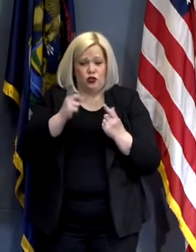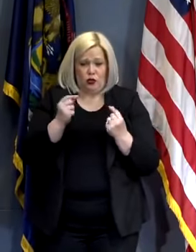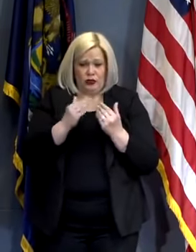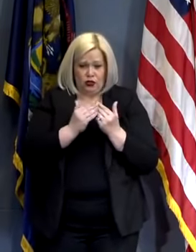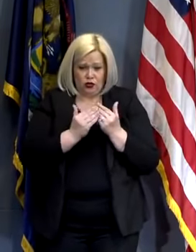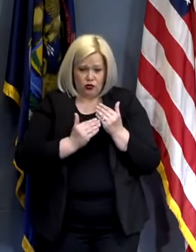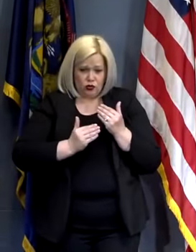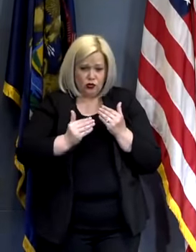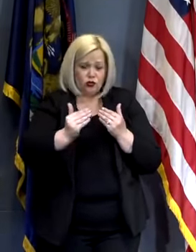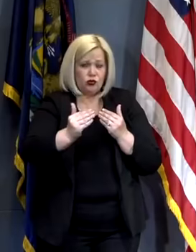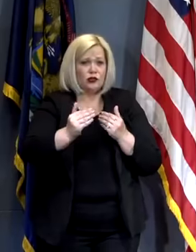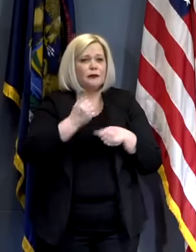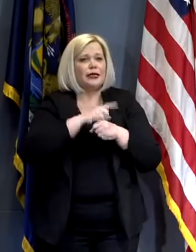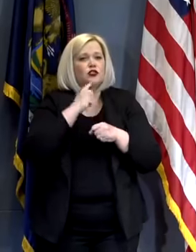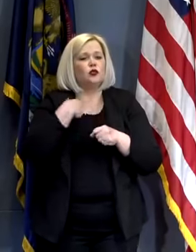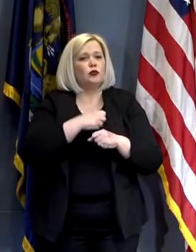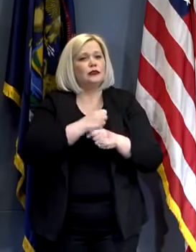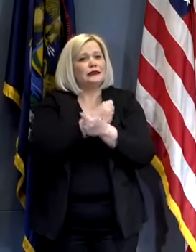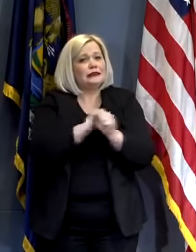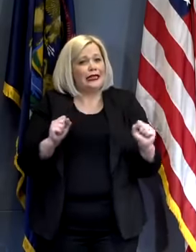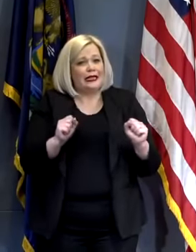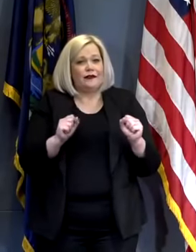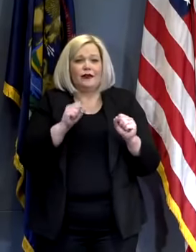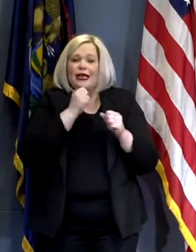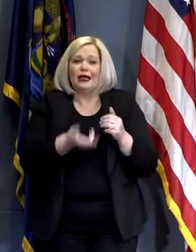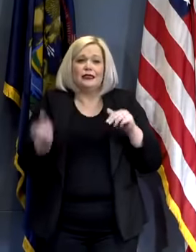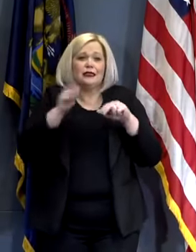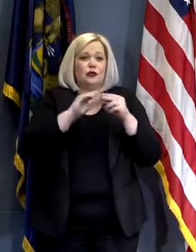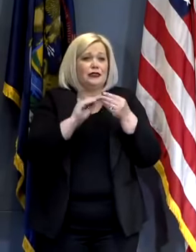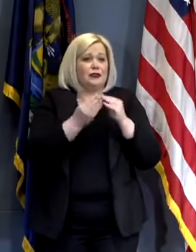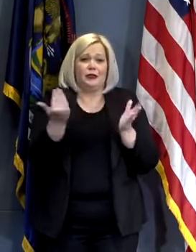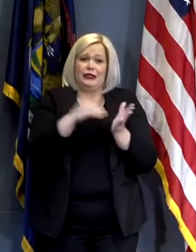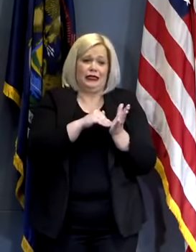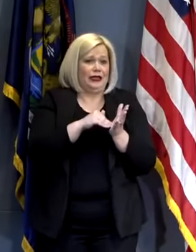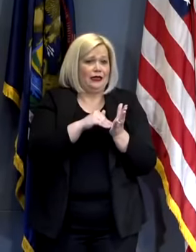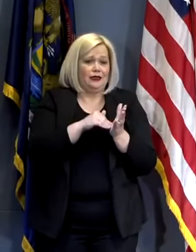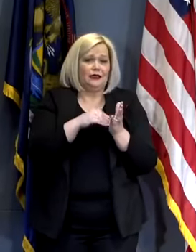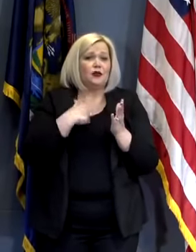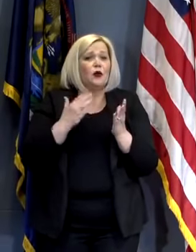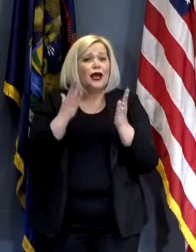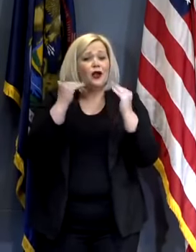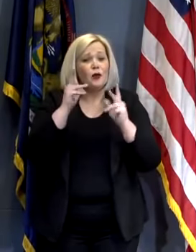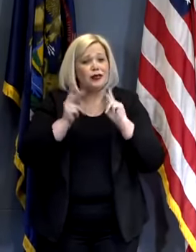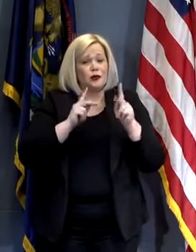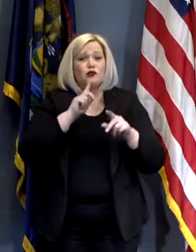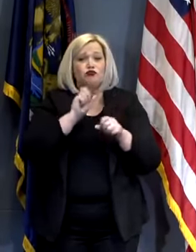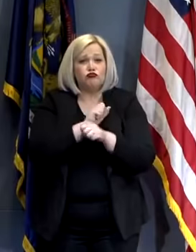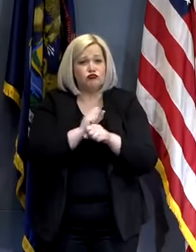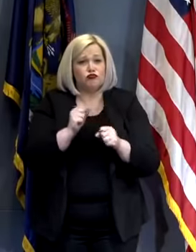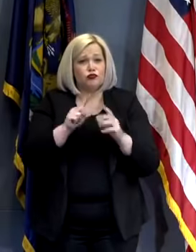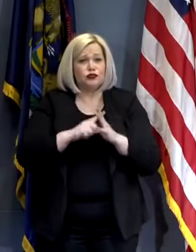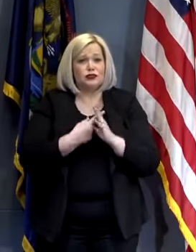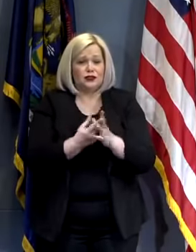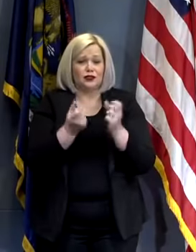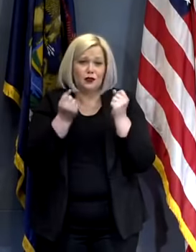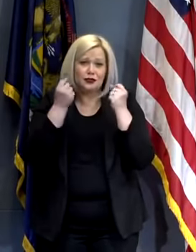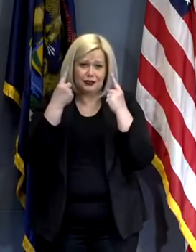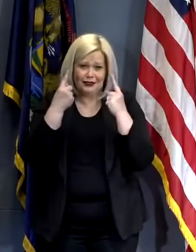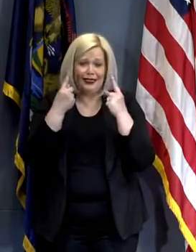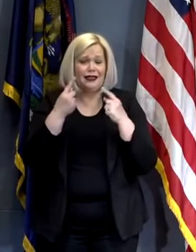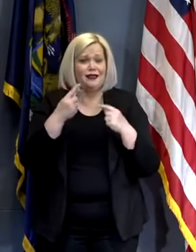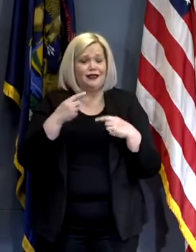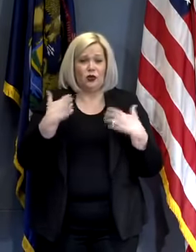and will preclude us from having a second wave. I think that's something that I hope people will take the time to really understand the